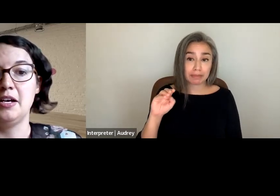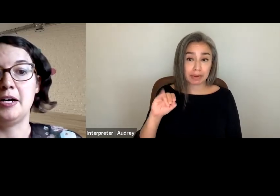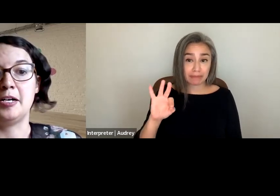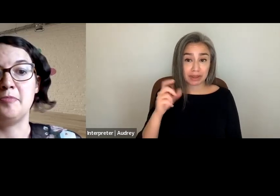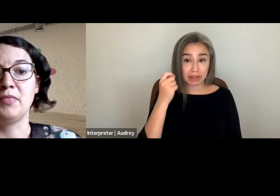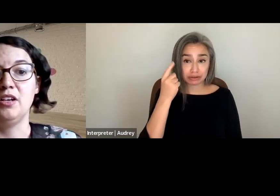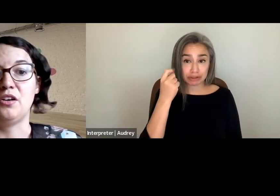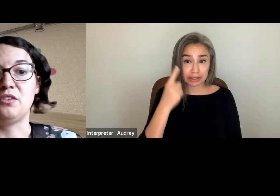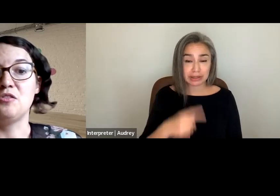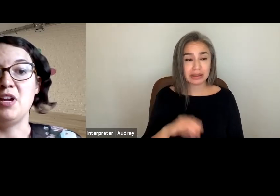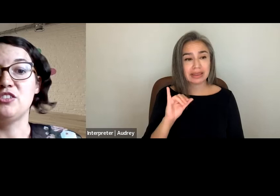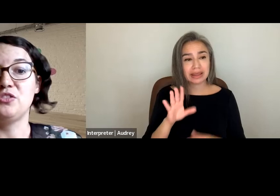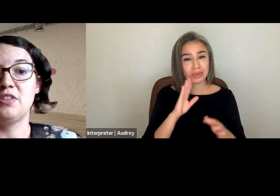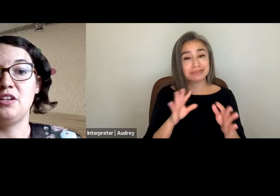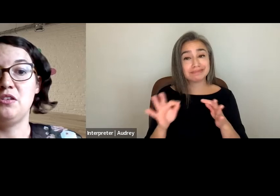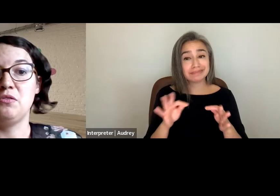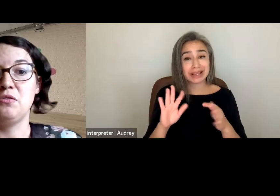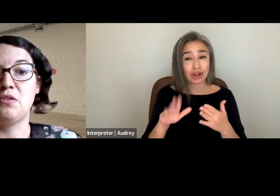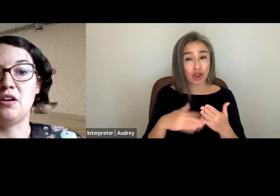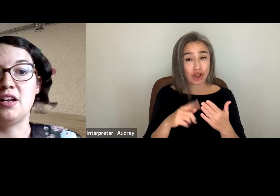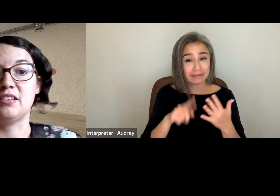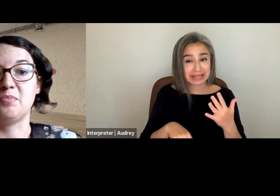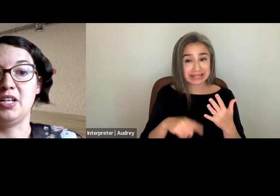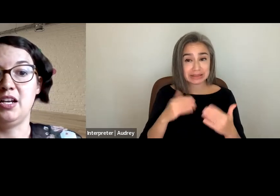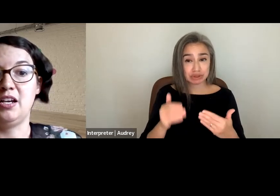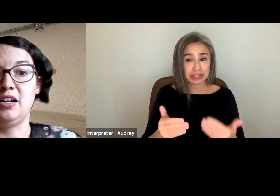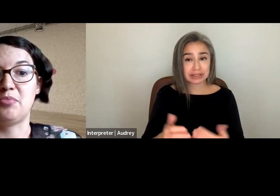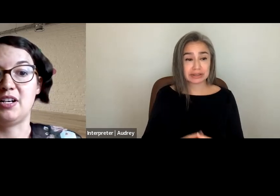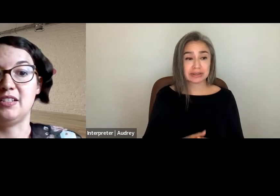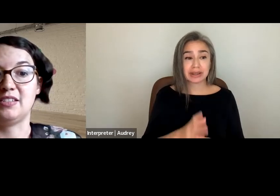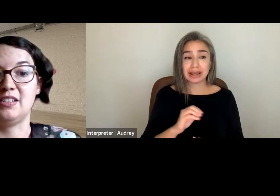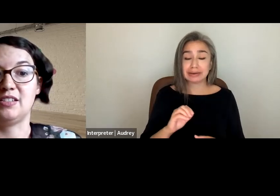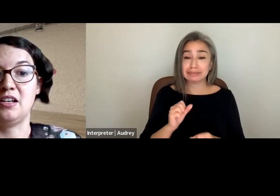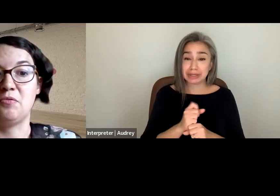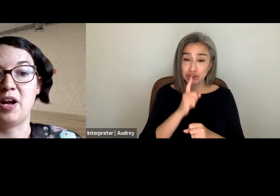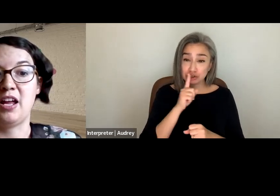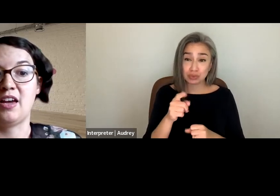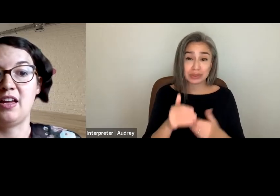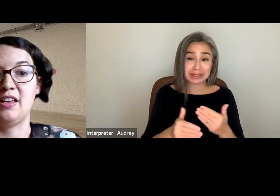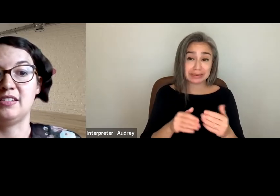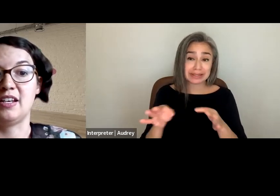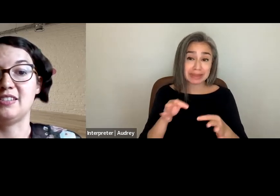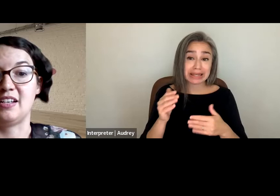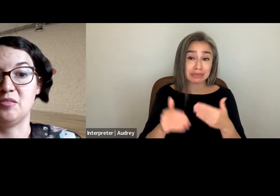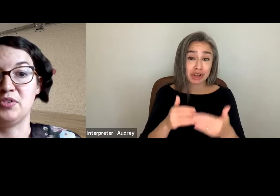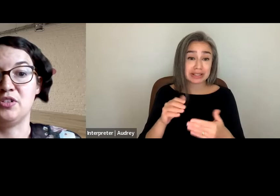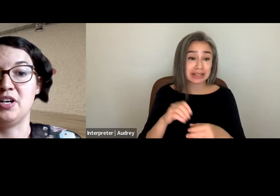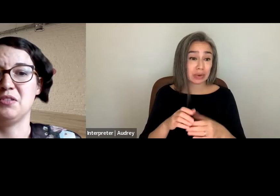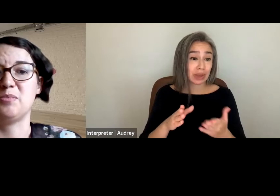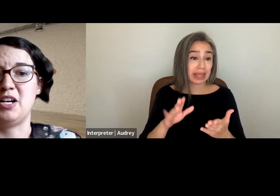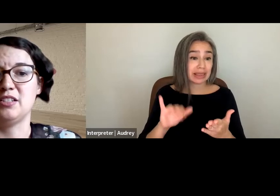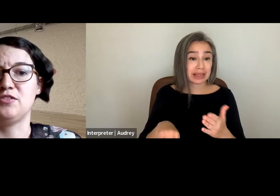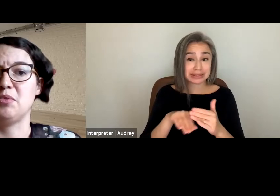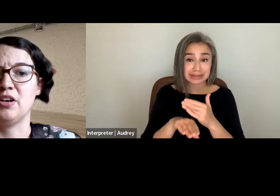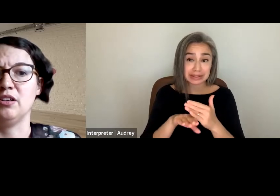processes. Also, make sure that you are explaining processes in a way that is accessible